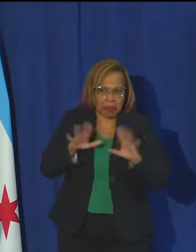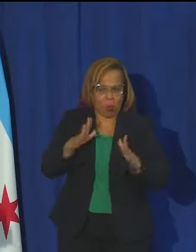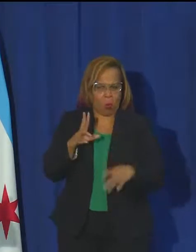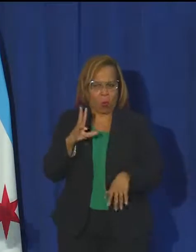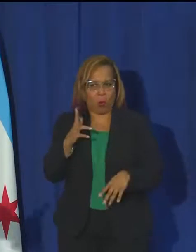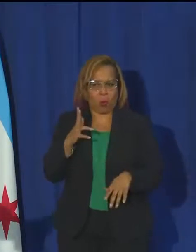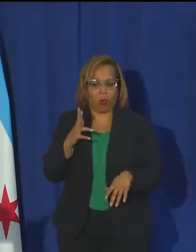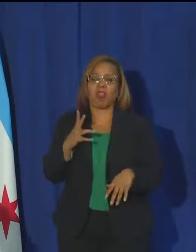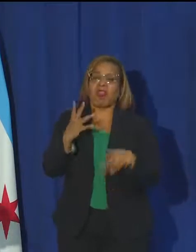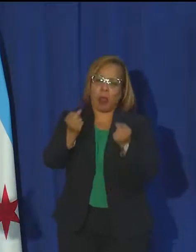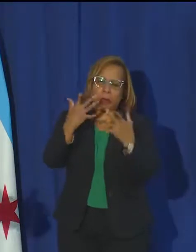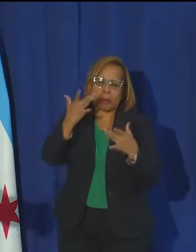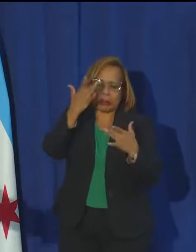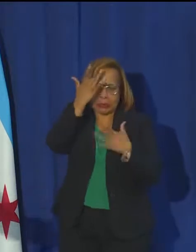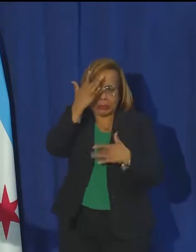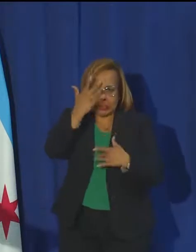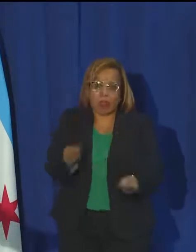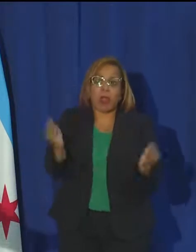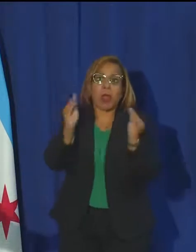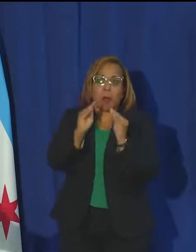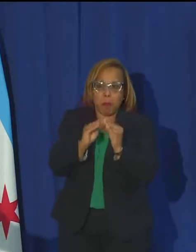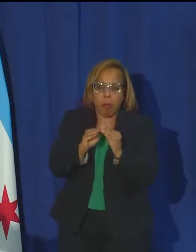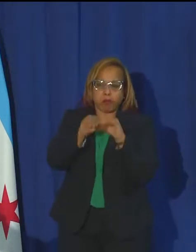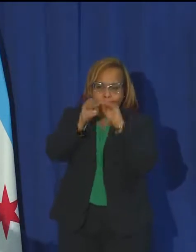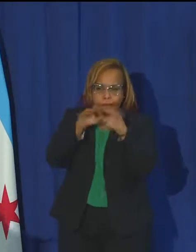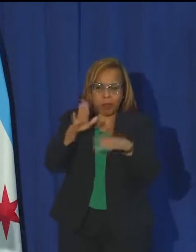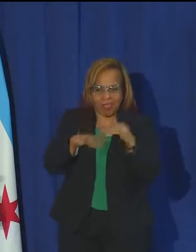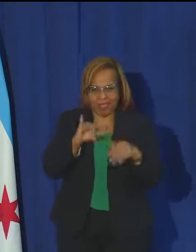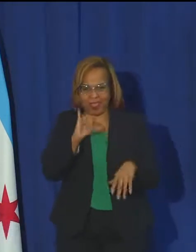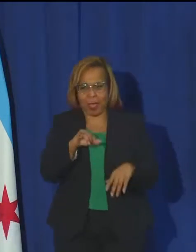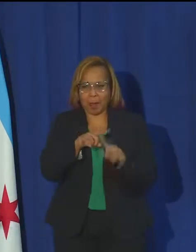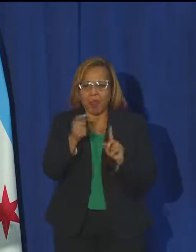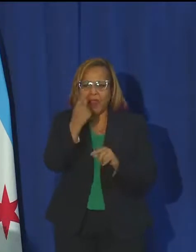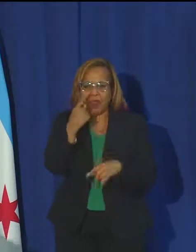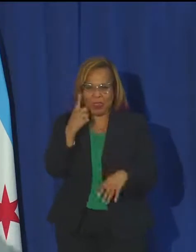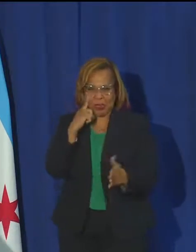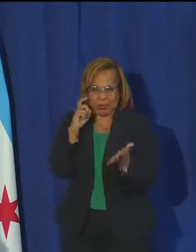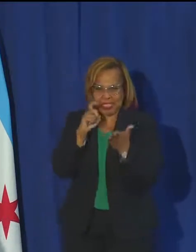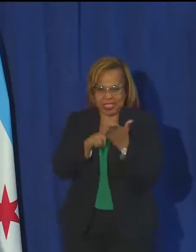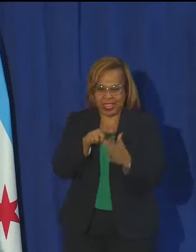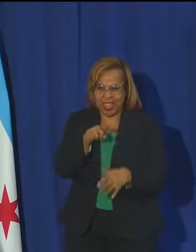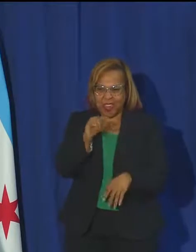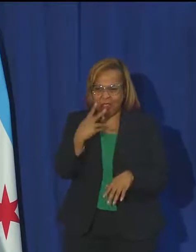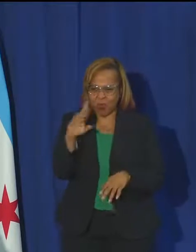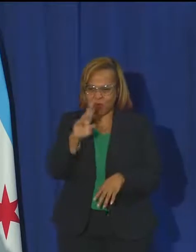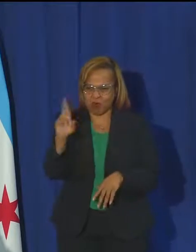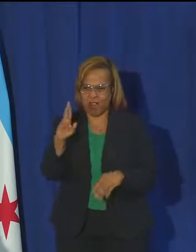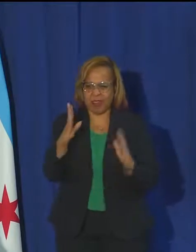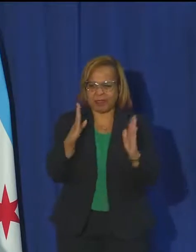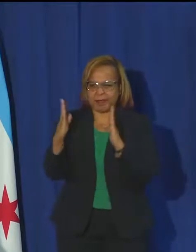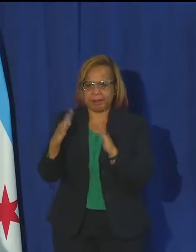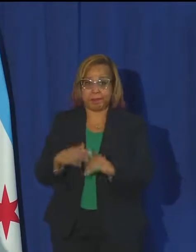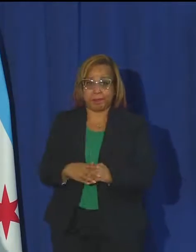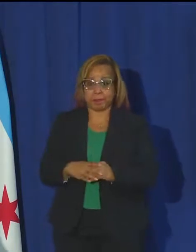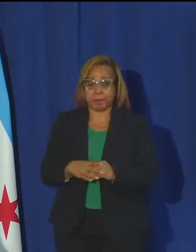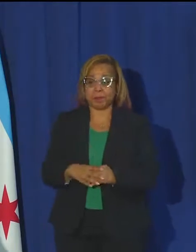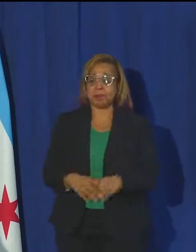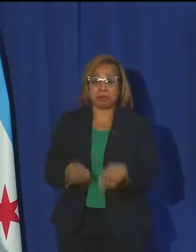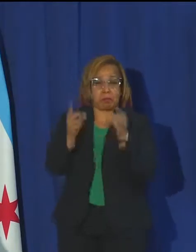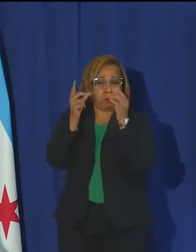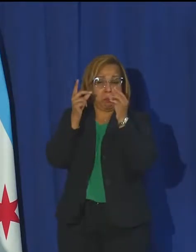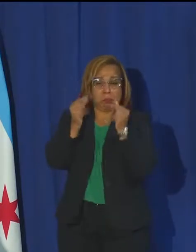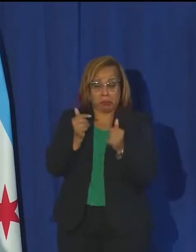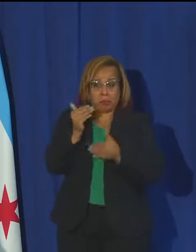in fact, there are many diseases that are more infectious than that. But what you see in this graph on the right is that very